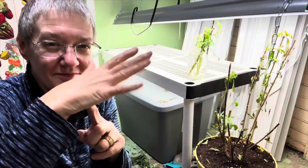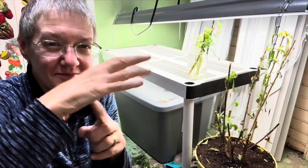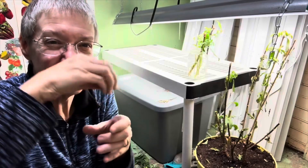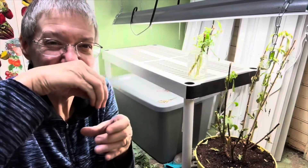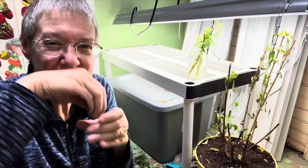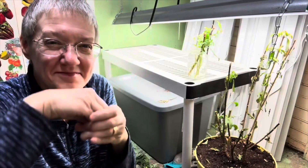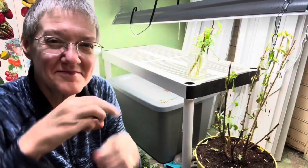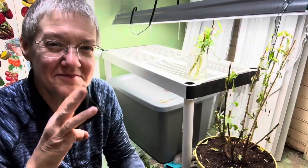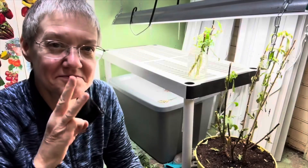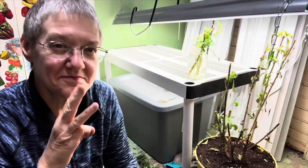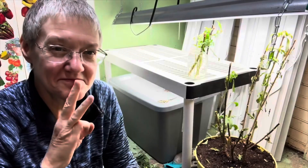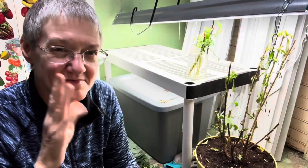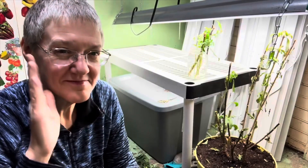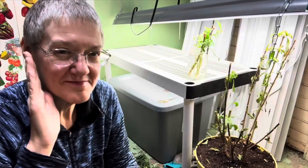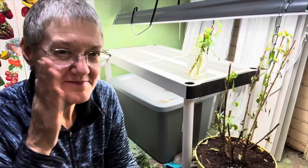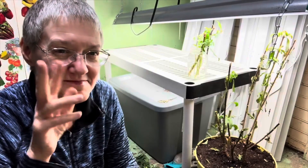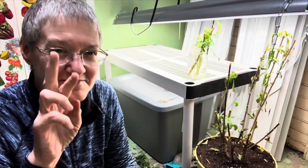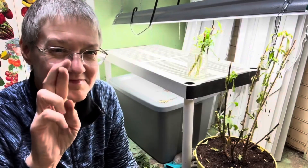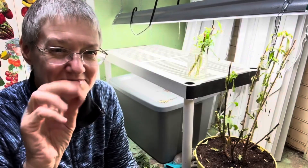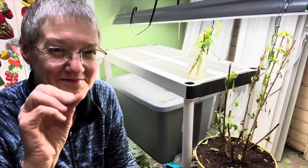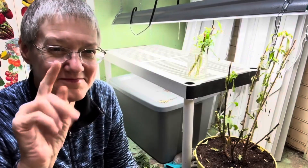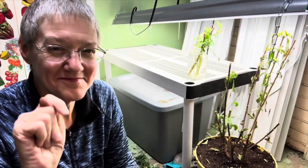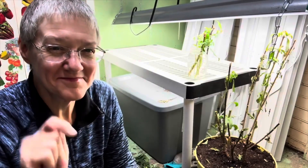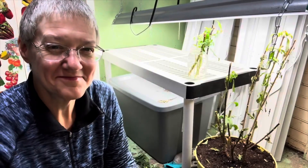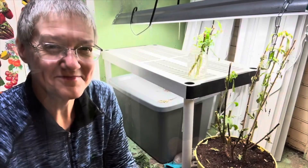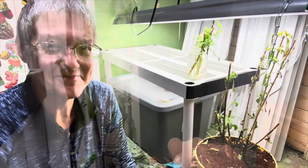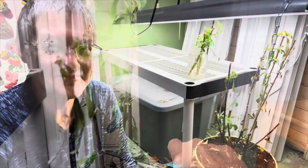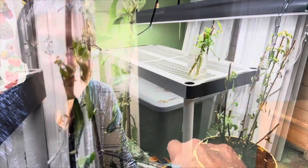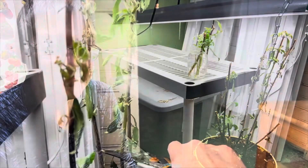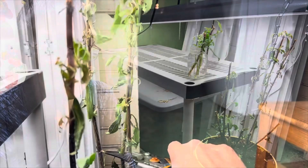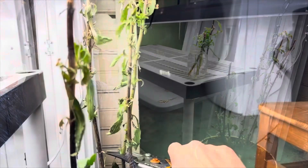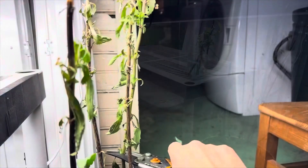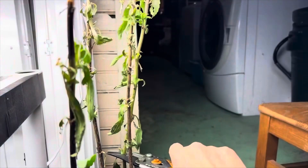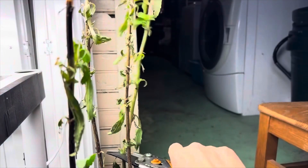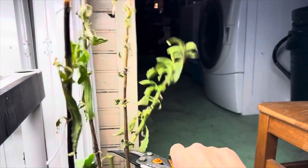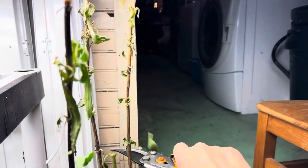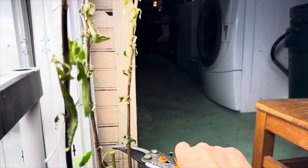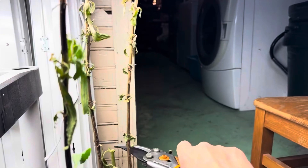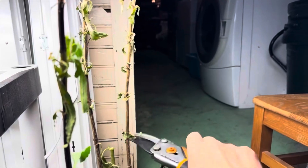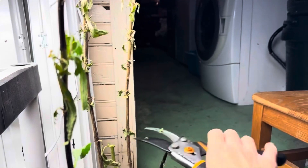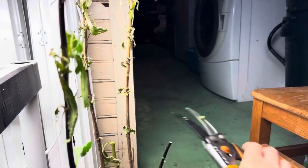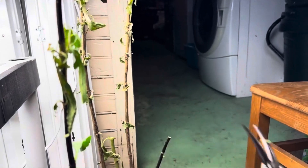You don't want the leaves in the water because that'll cause them to rot.